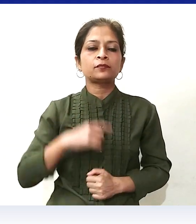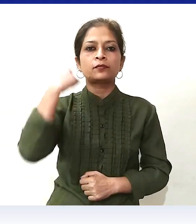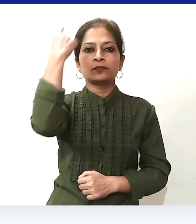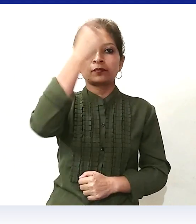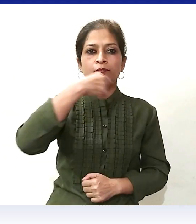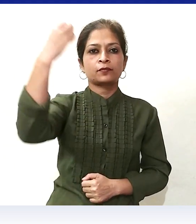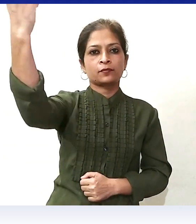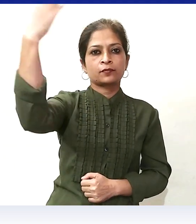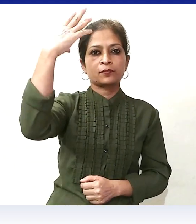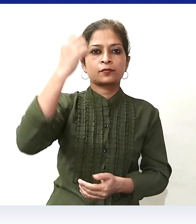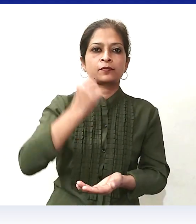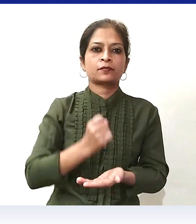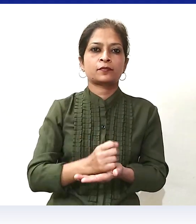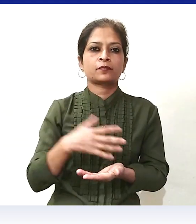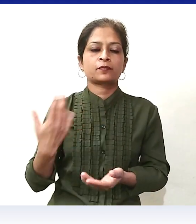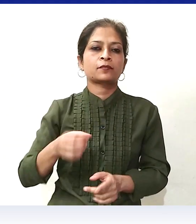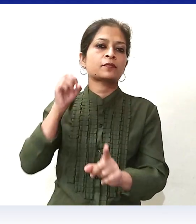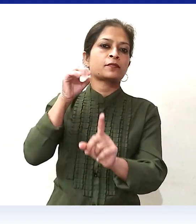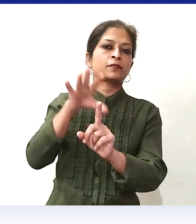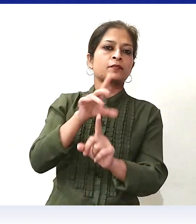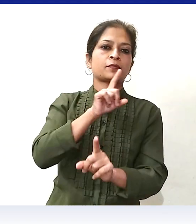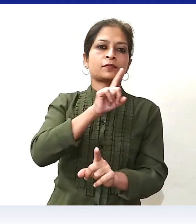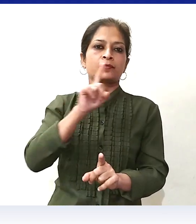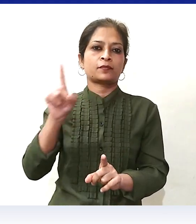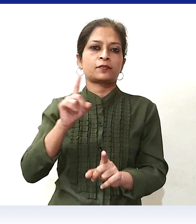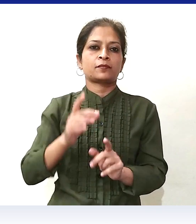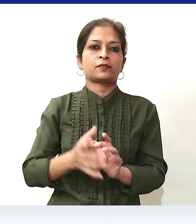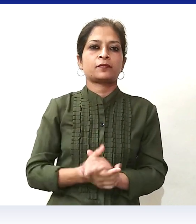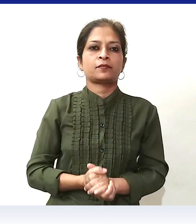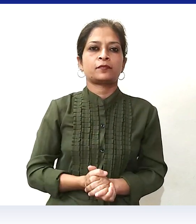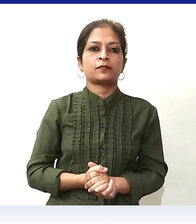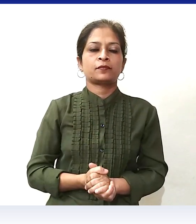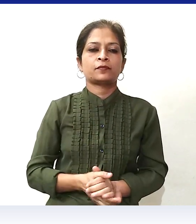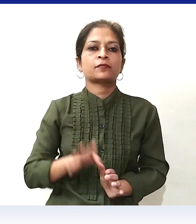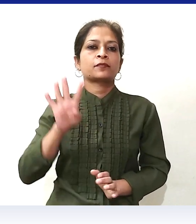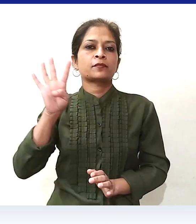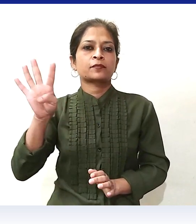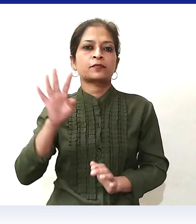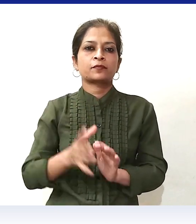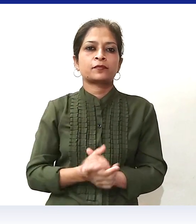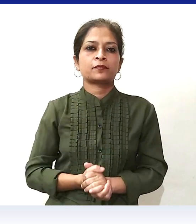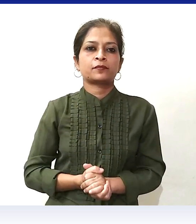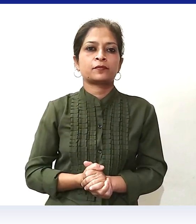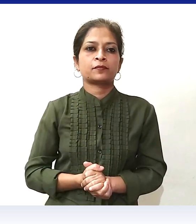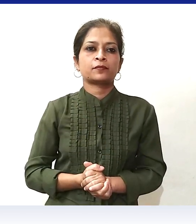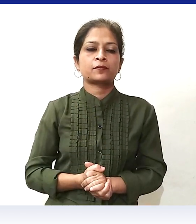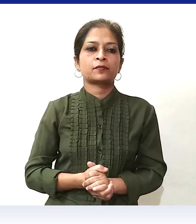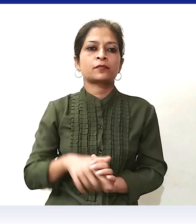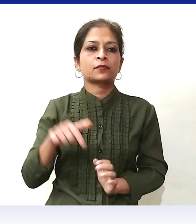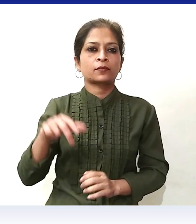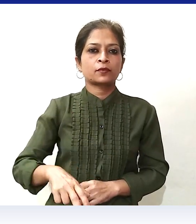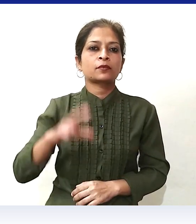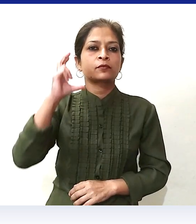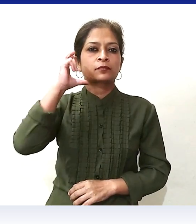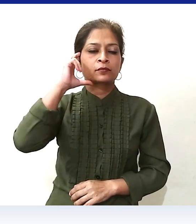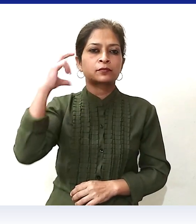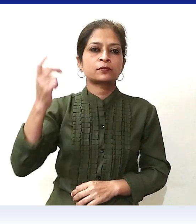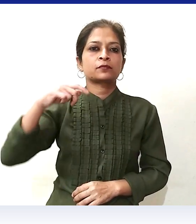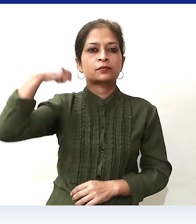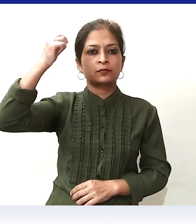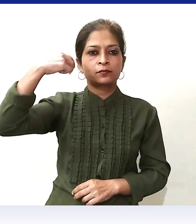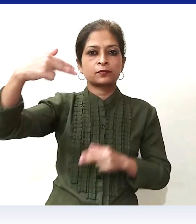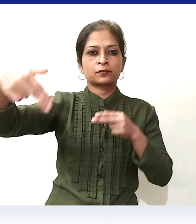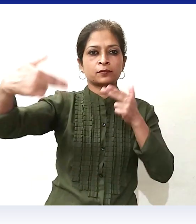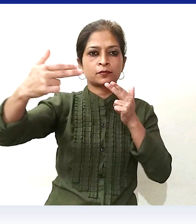should be in front of you not behind you number four while using a phone for